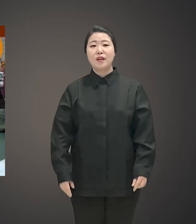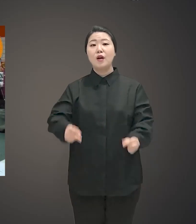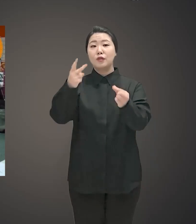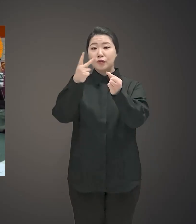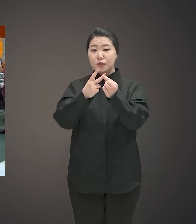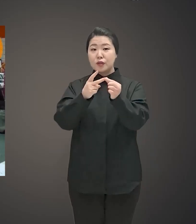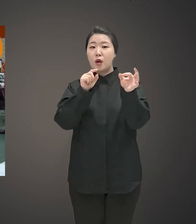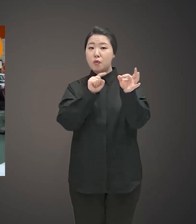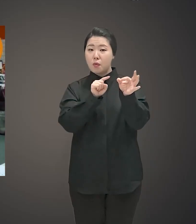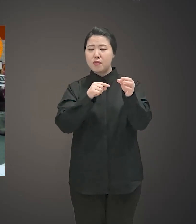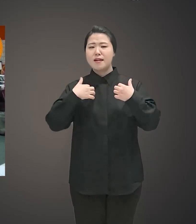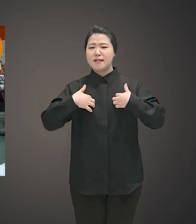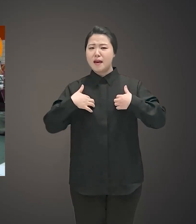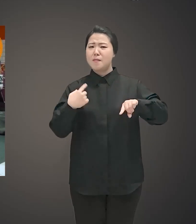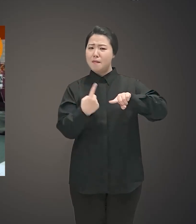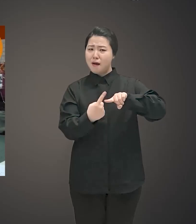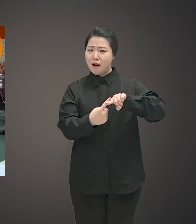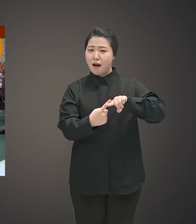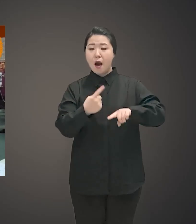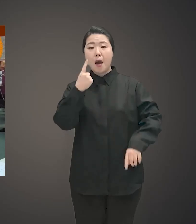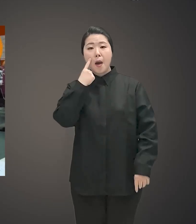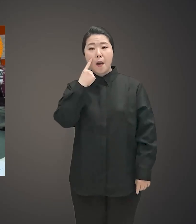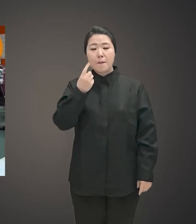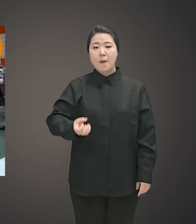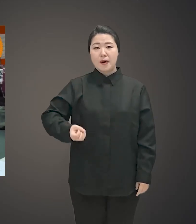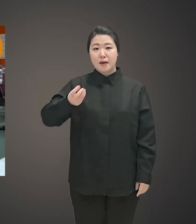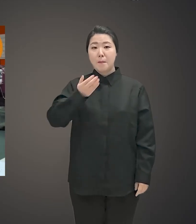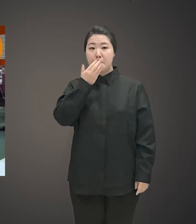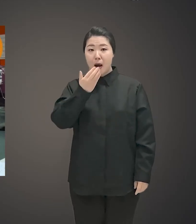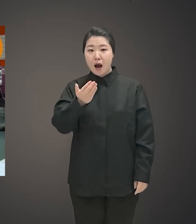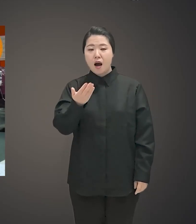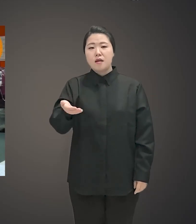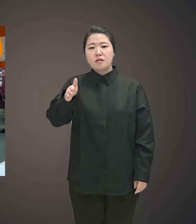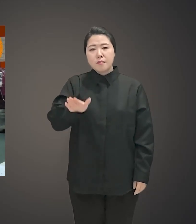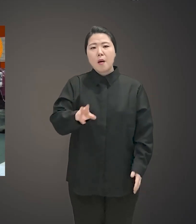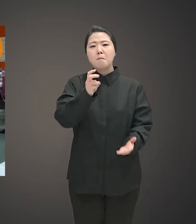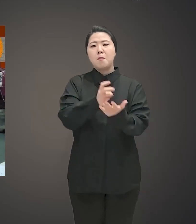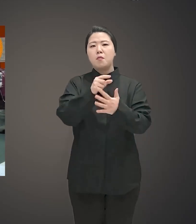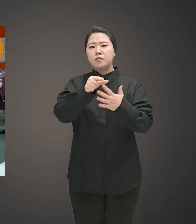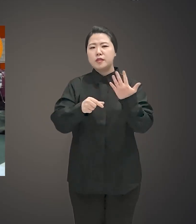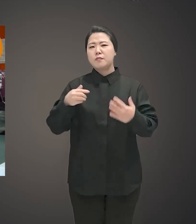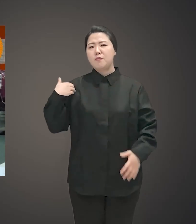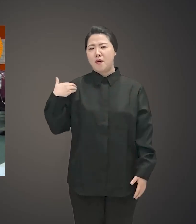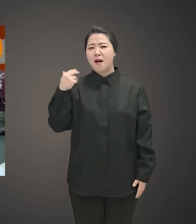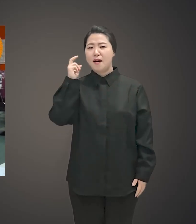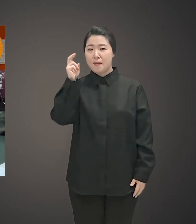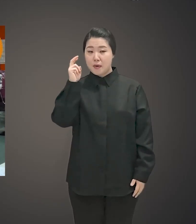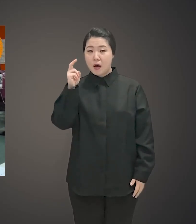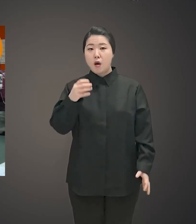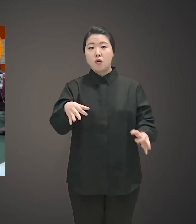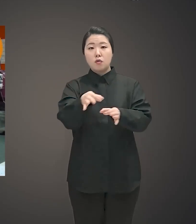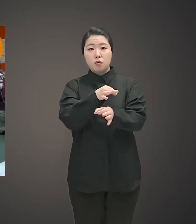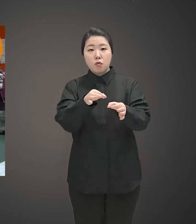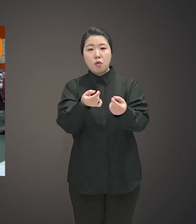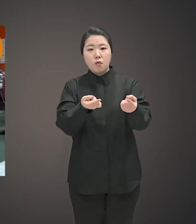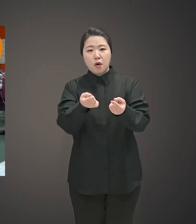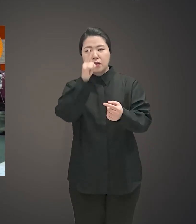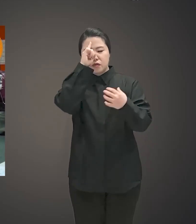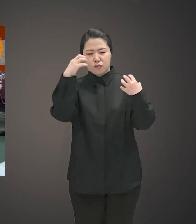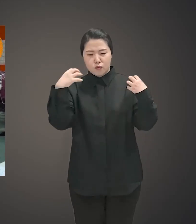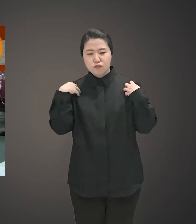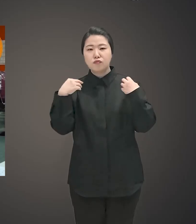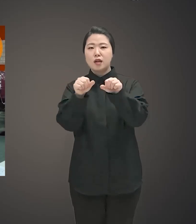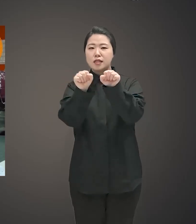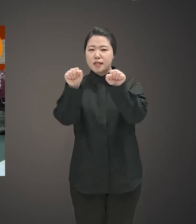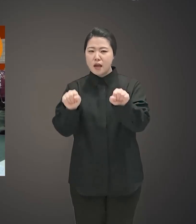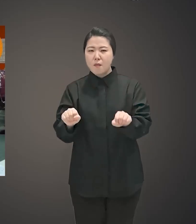bestseller. Reason number 2 is I think Money is a game you can win, but you probably don't know the rules. You're probably being lied to by the government,